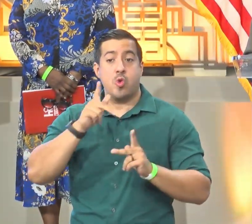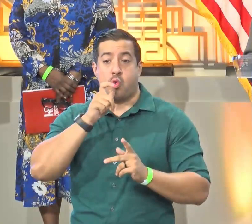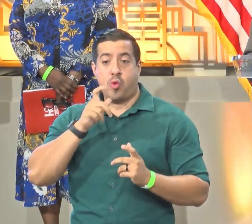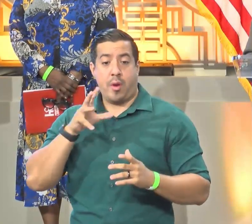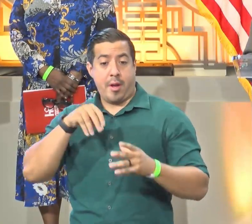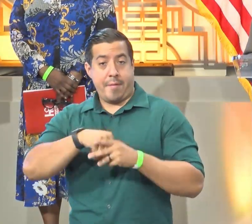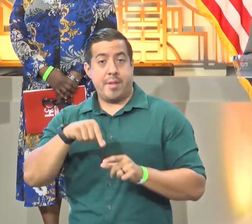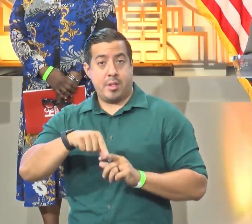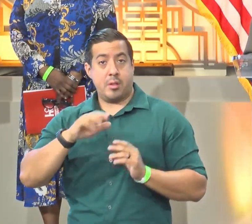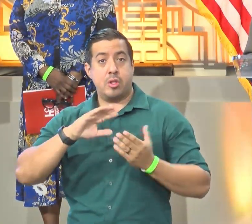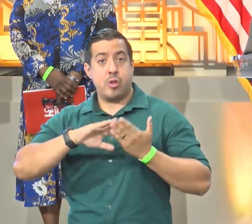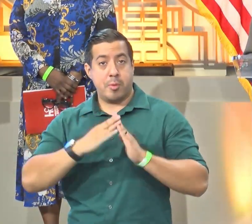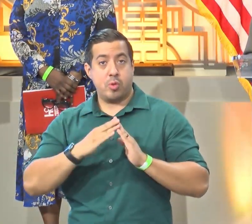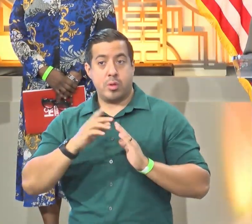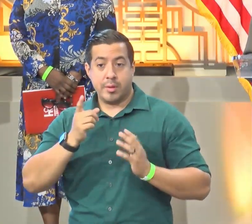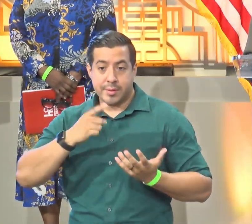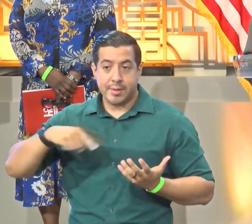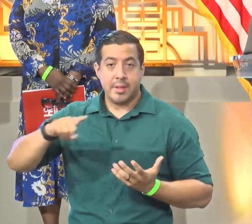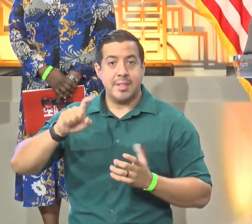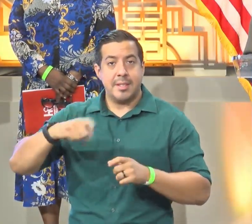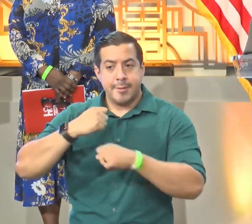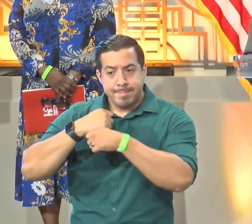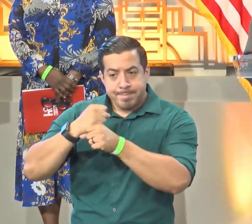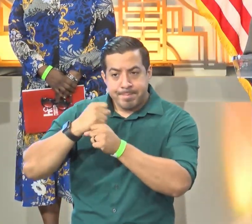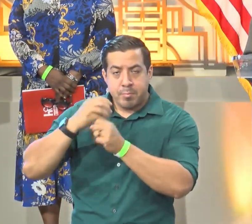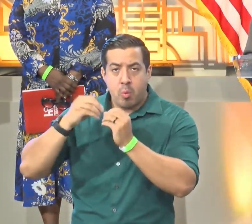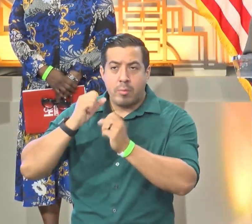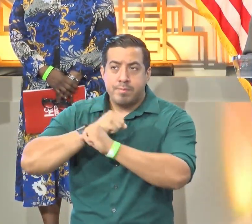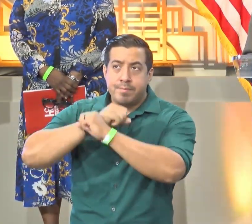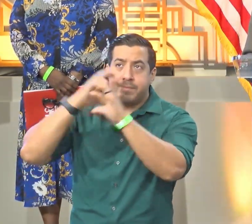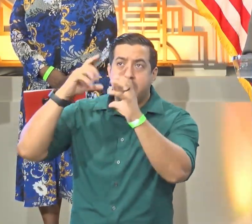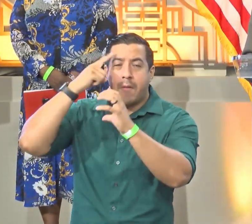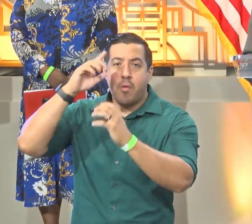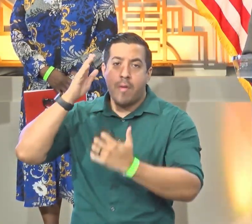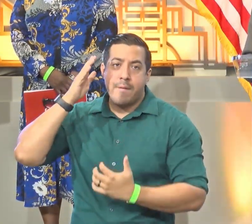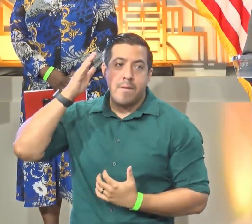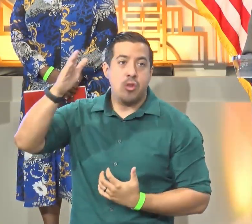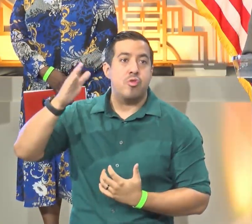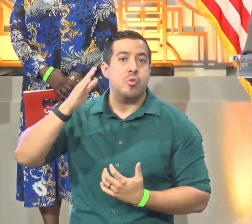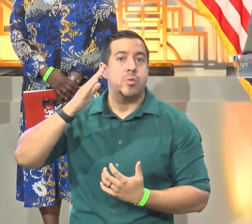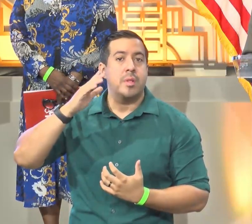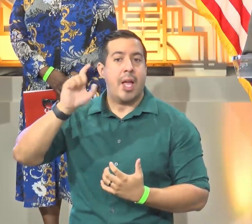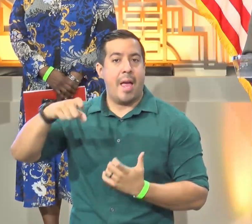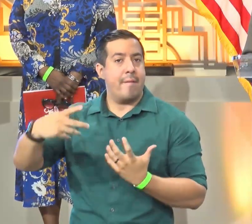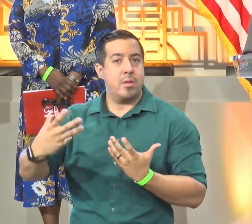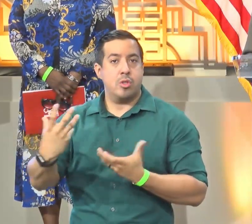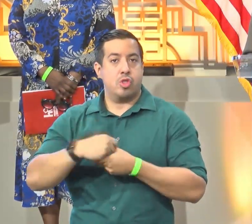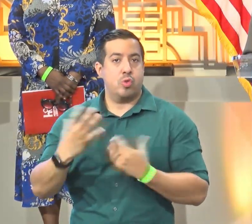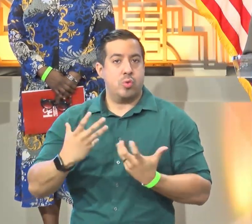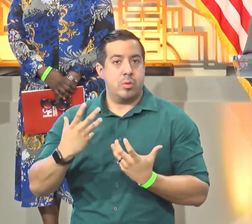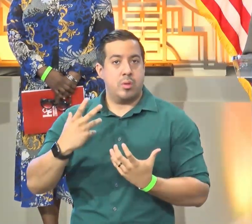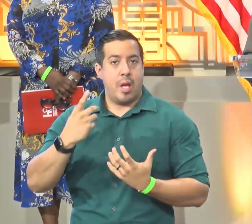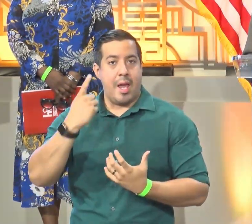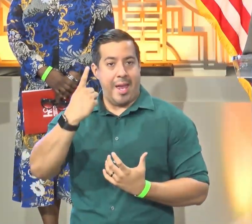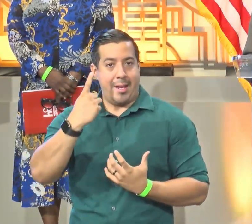stakeholders in our city to craft together a vision for the future that must include the goal of